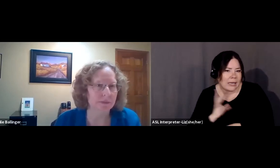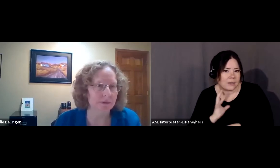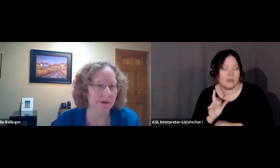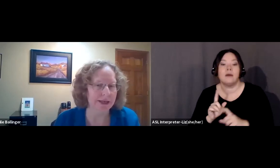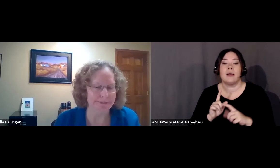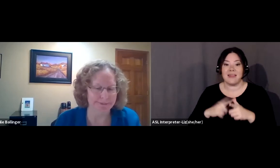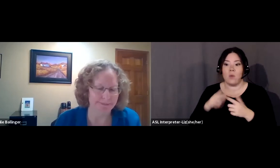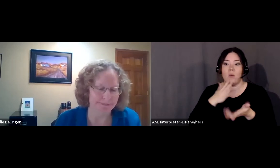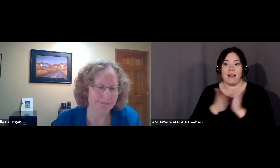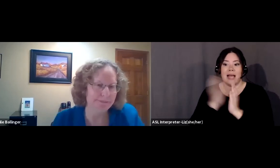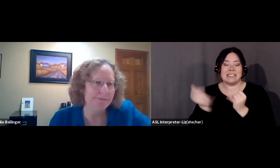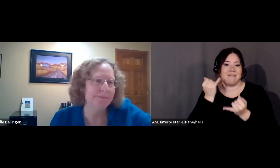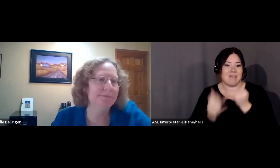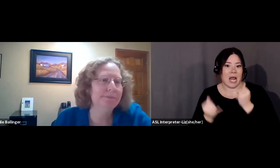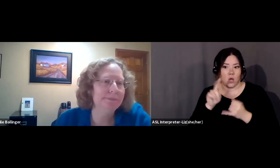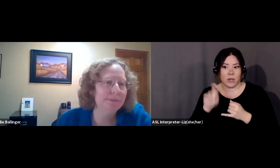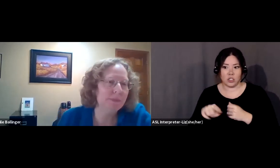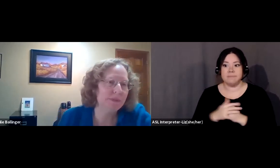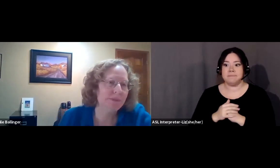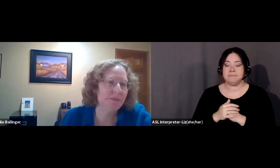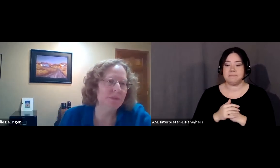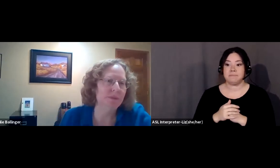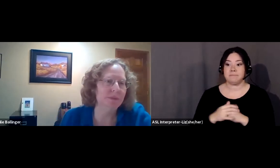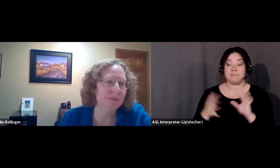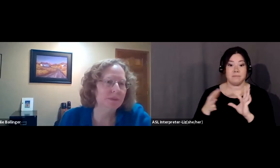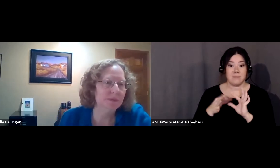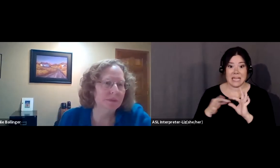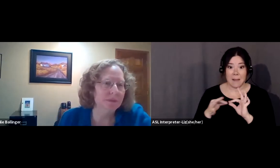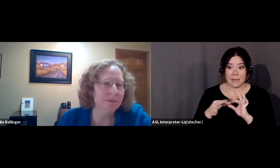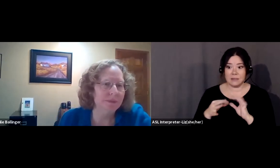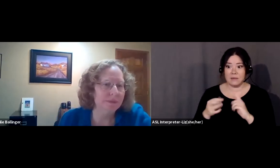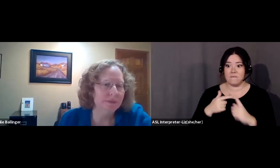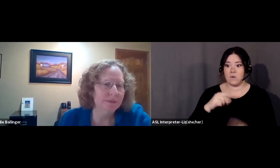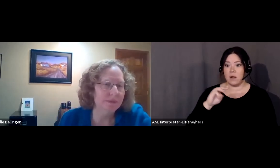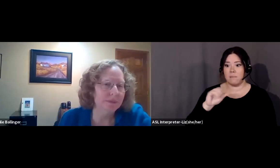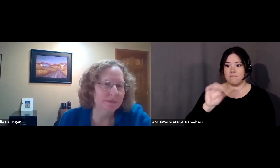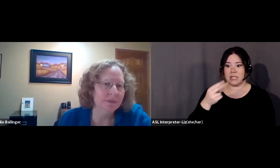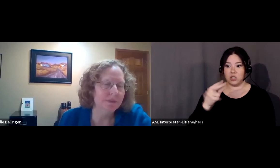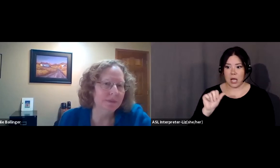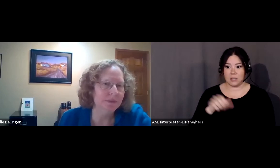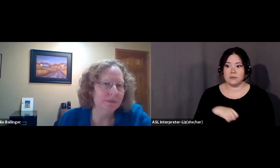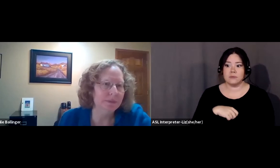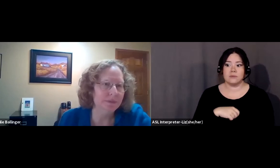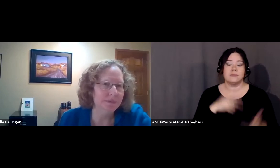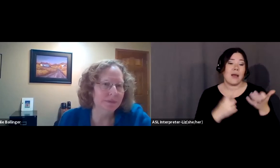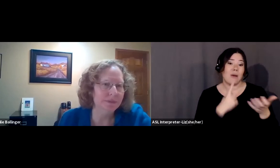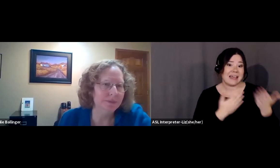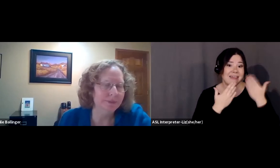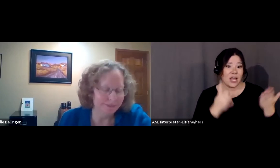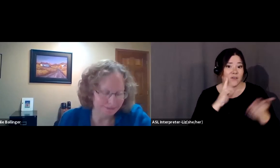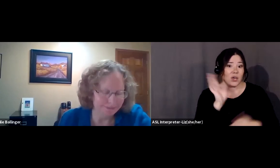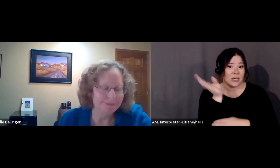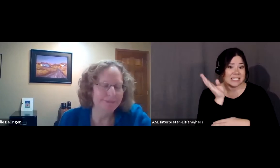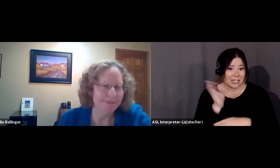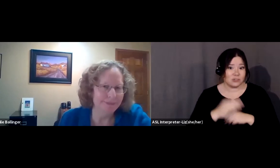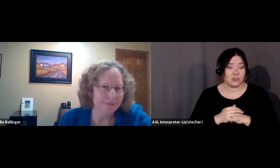question. So a comment, more of a comment from Masha. I just wanted to say thank you for your presentation. I